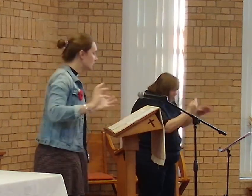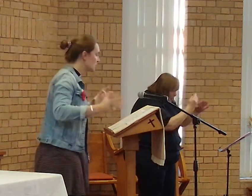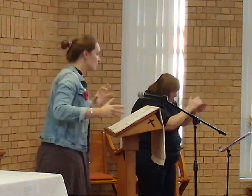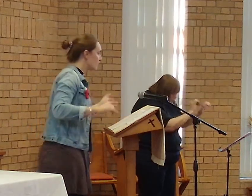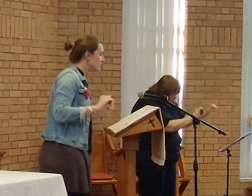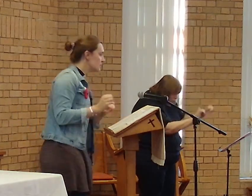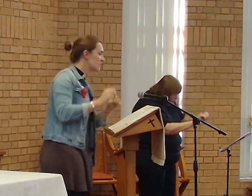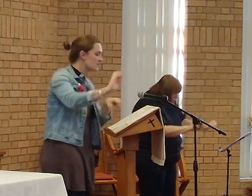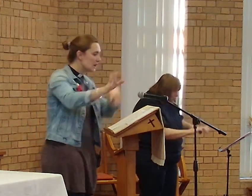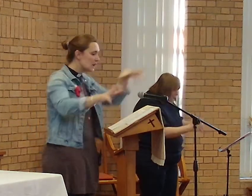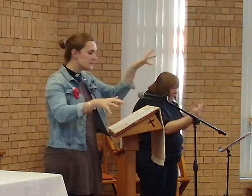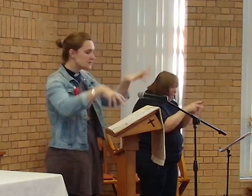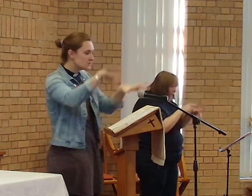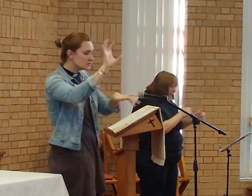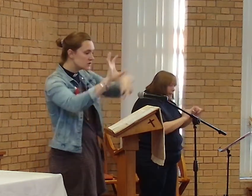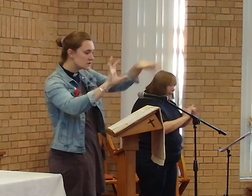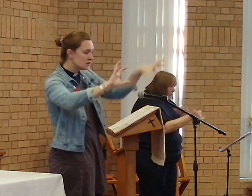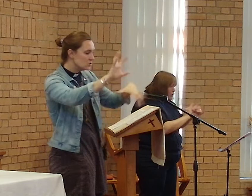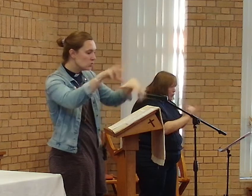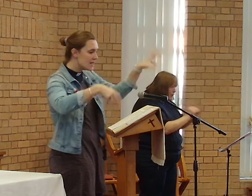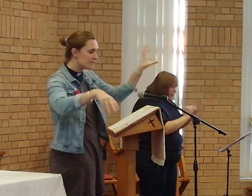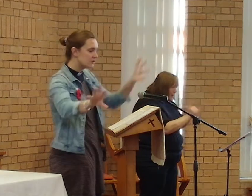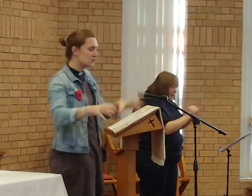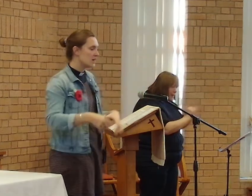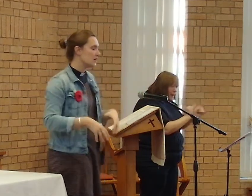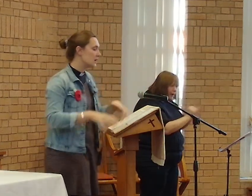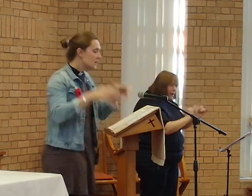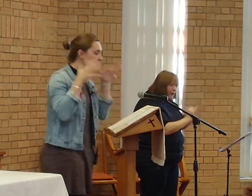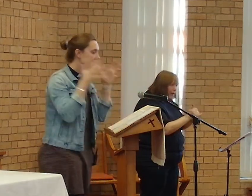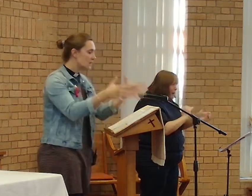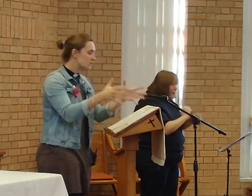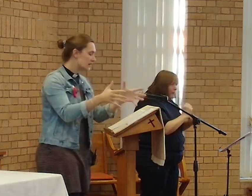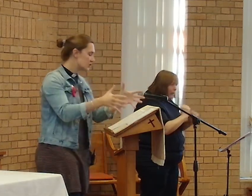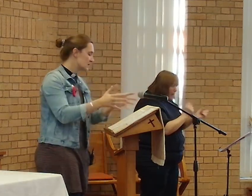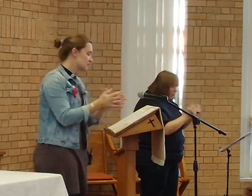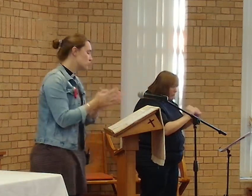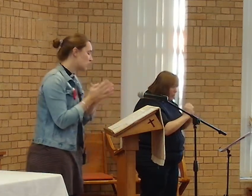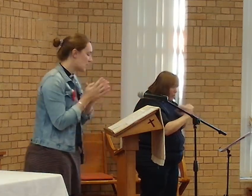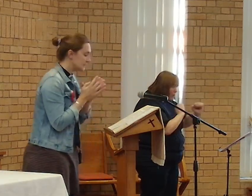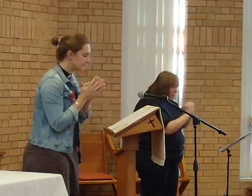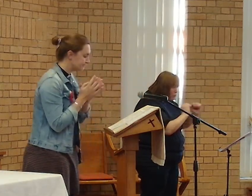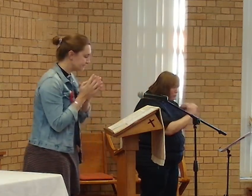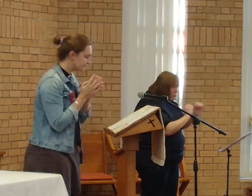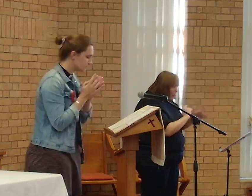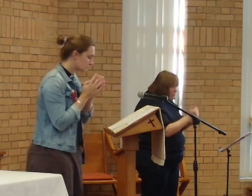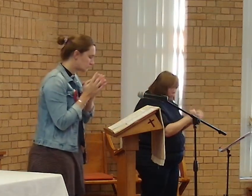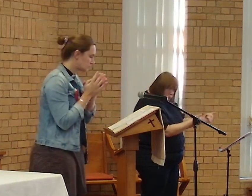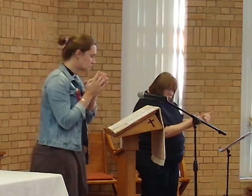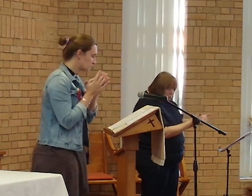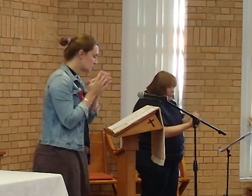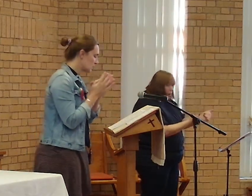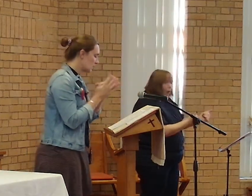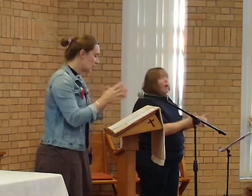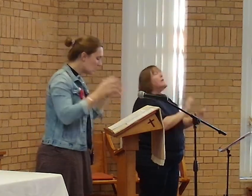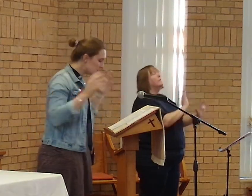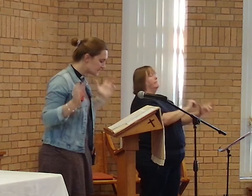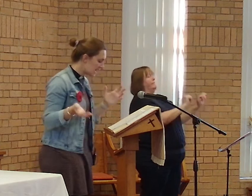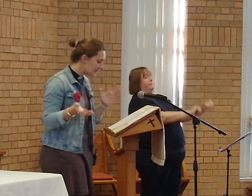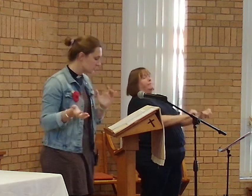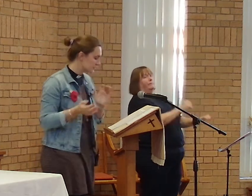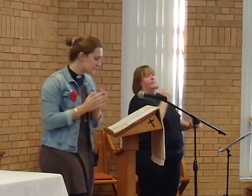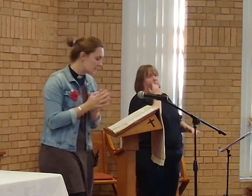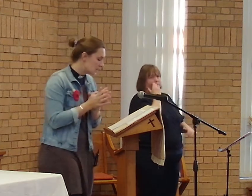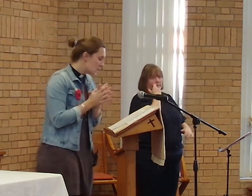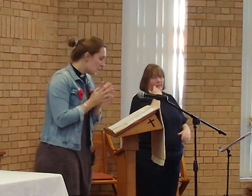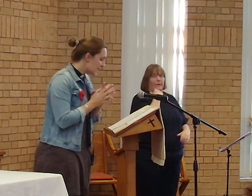engine's functioning properly, whether the lights are all skew-whiff or whether their direction is right. I asked